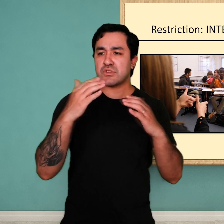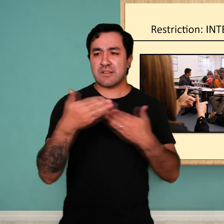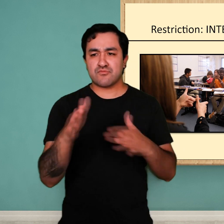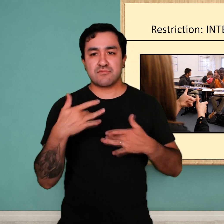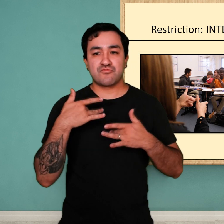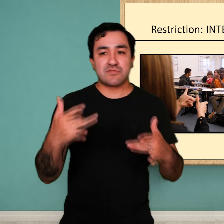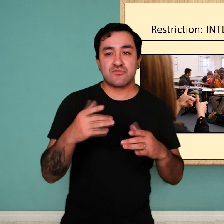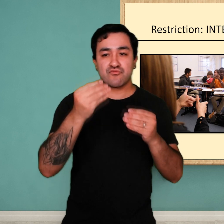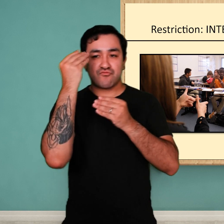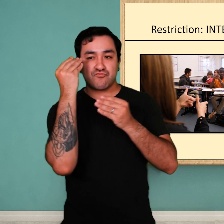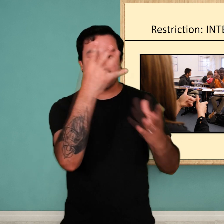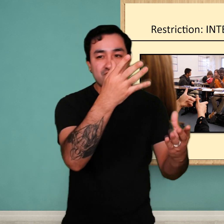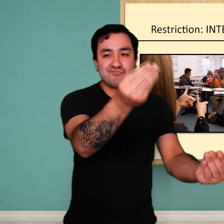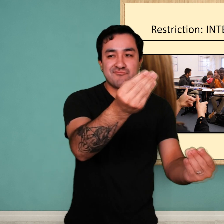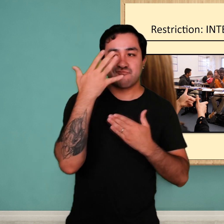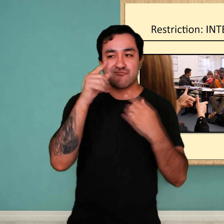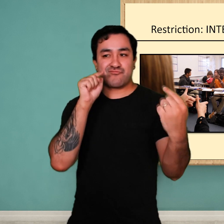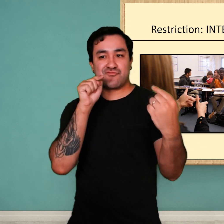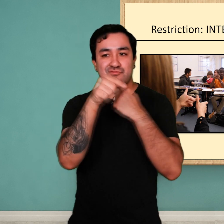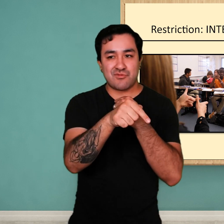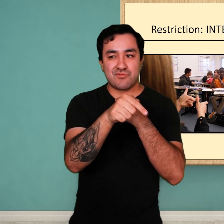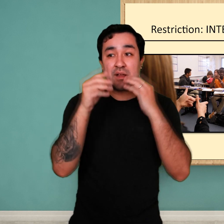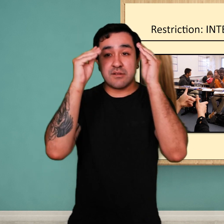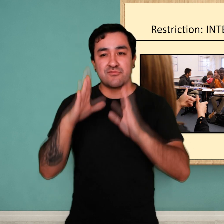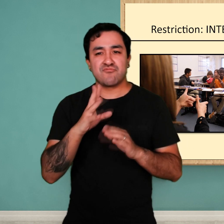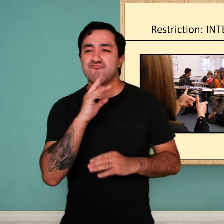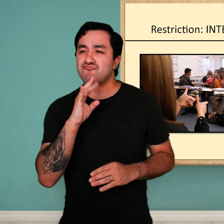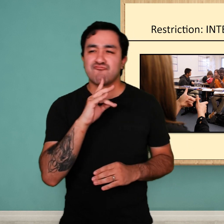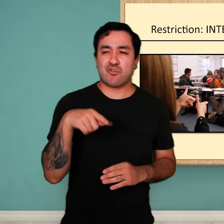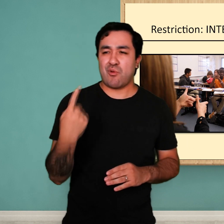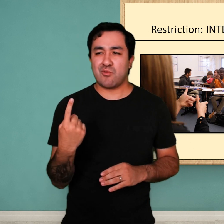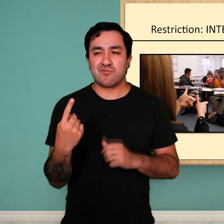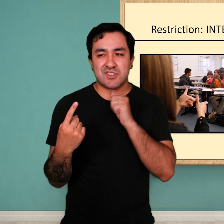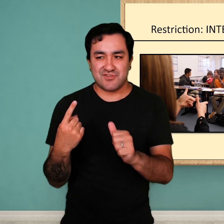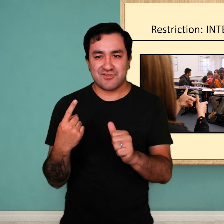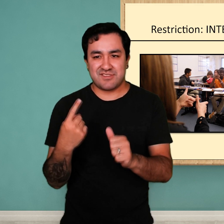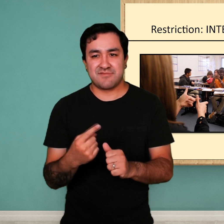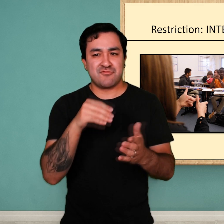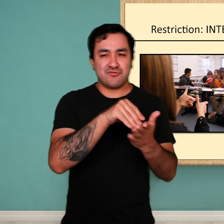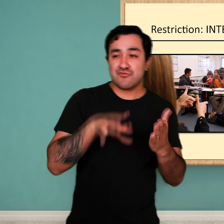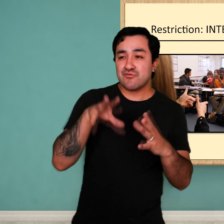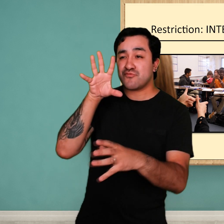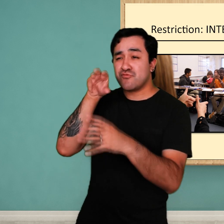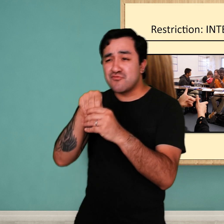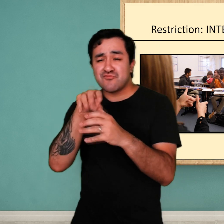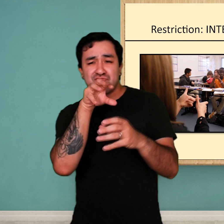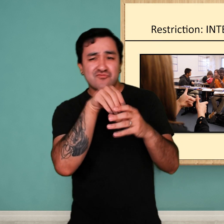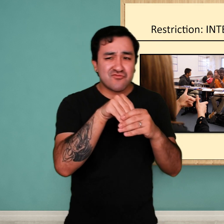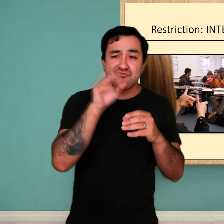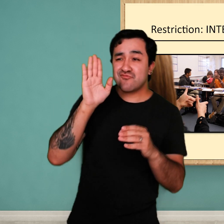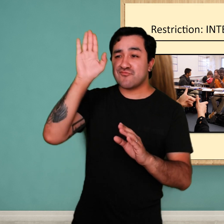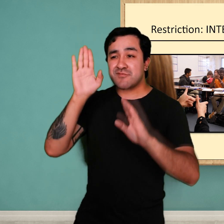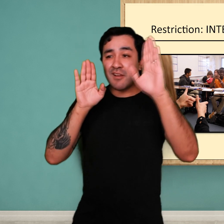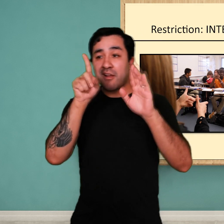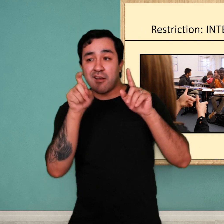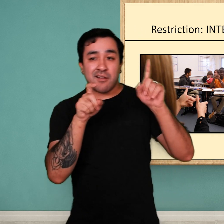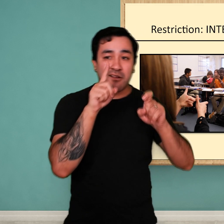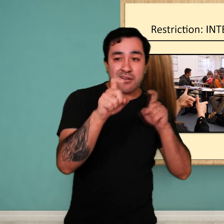Classrooms are often a two-way street of information. They rarely consist of a teacher communicating one way to a passive audience.